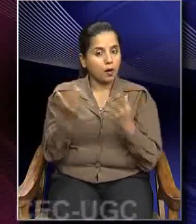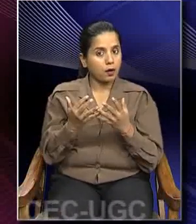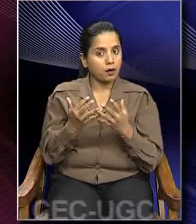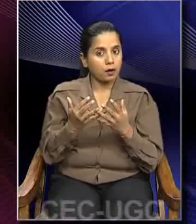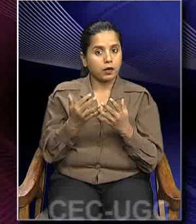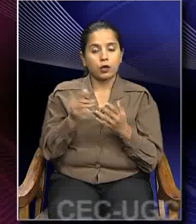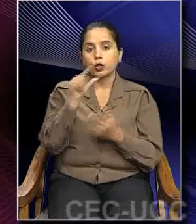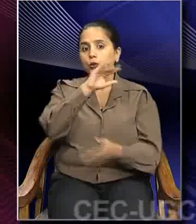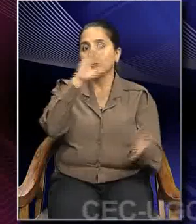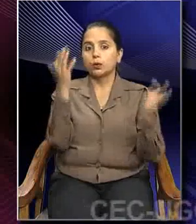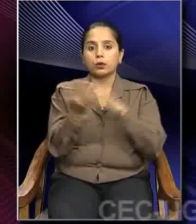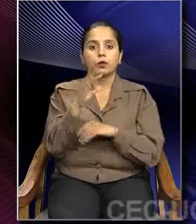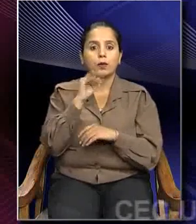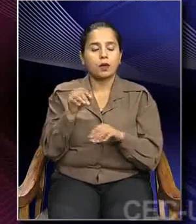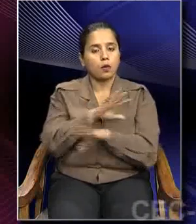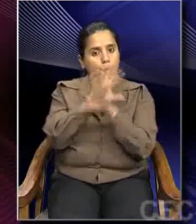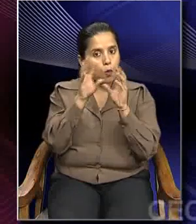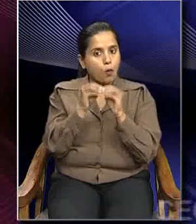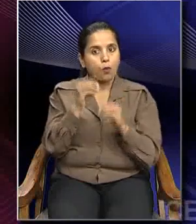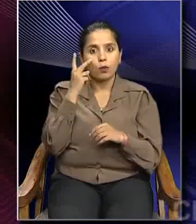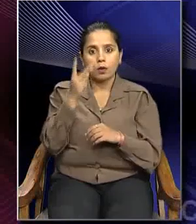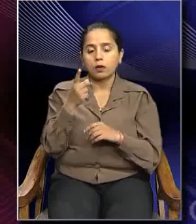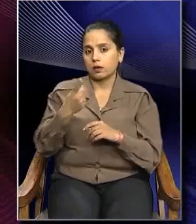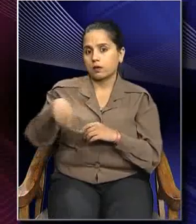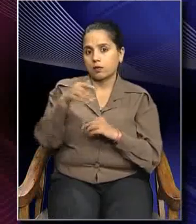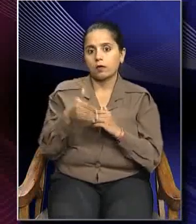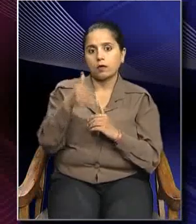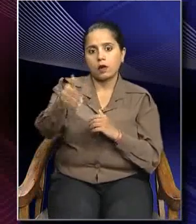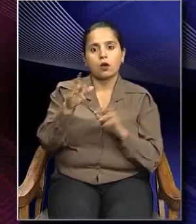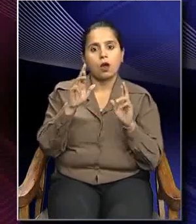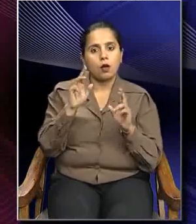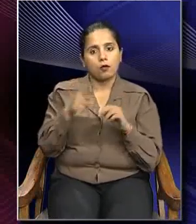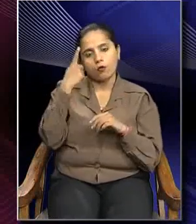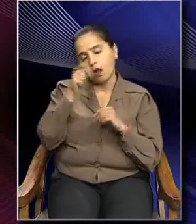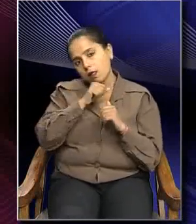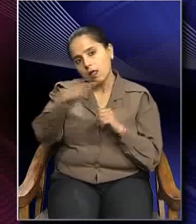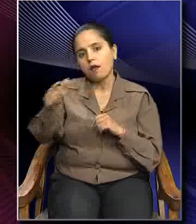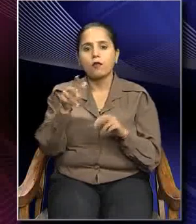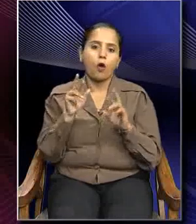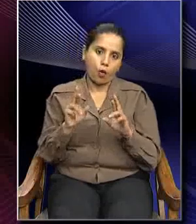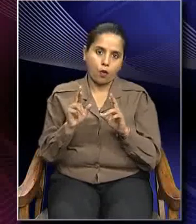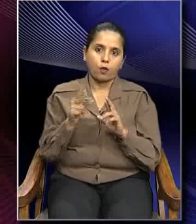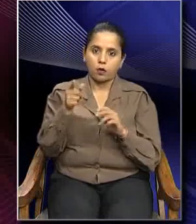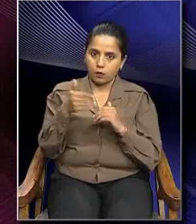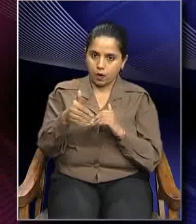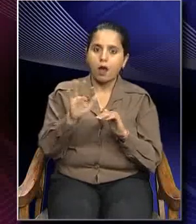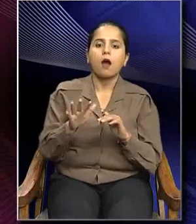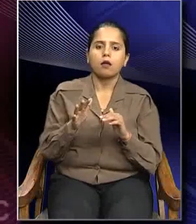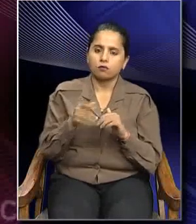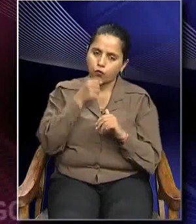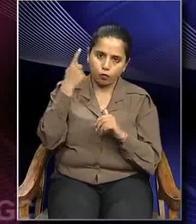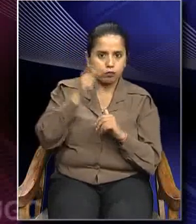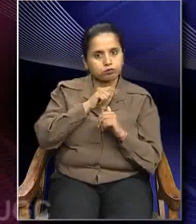the universe as a whole, that will be there forever, that is and will be there